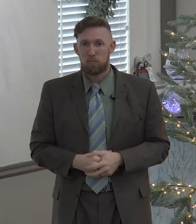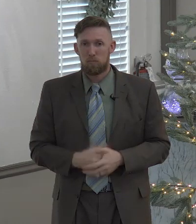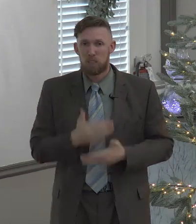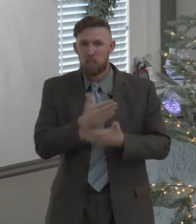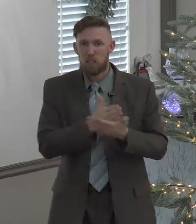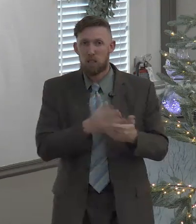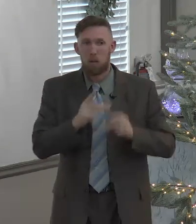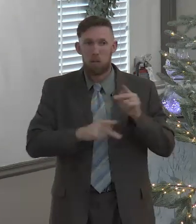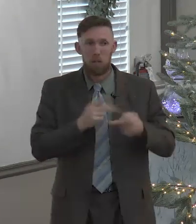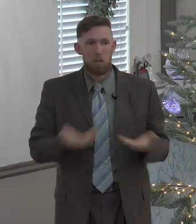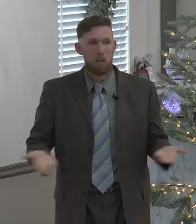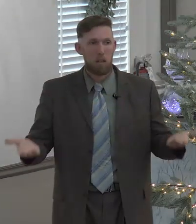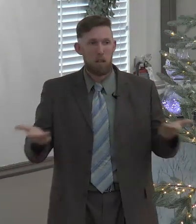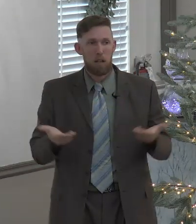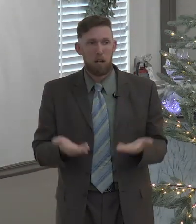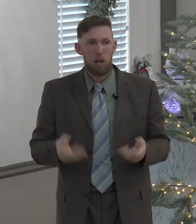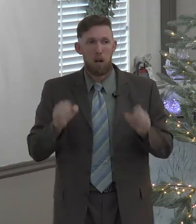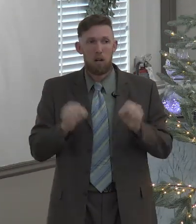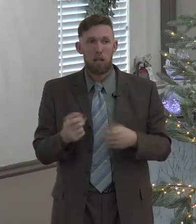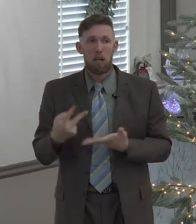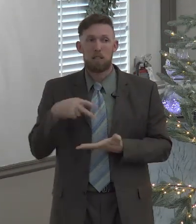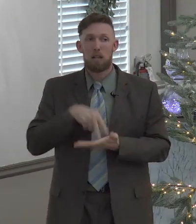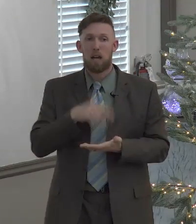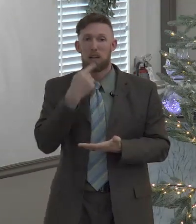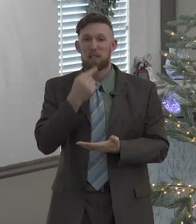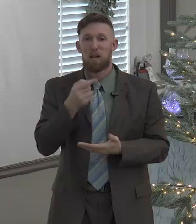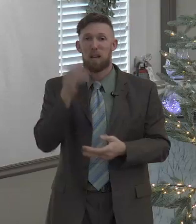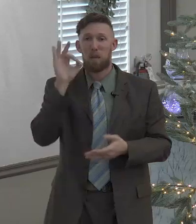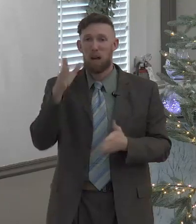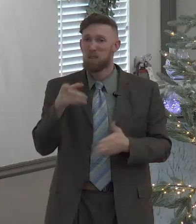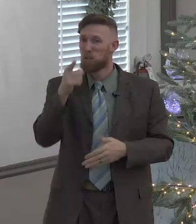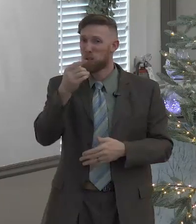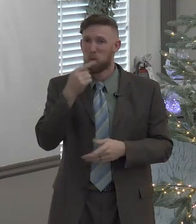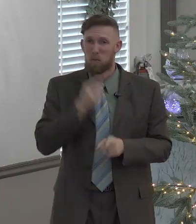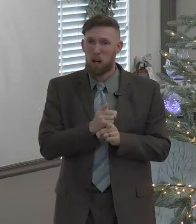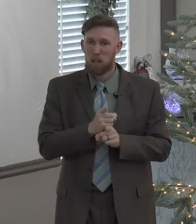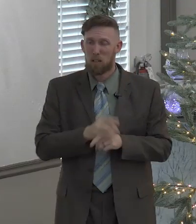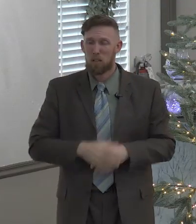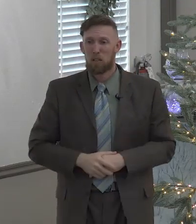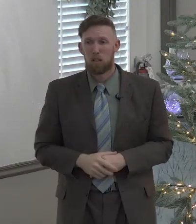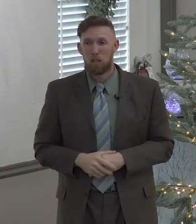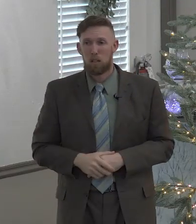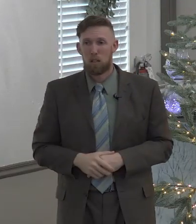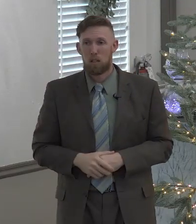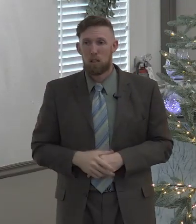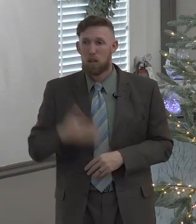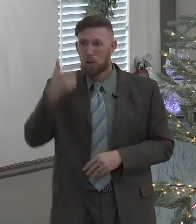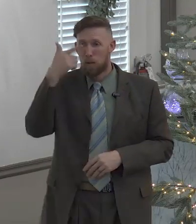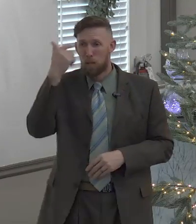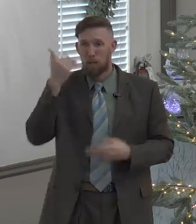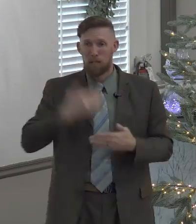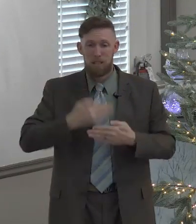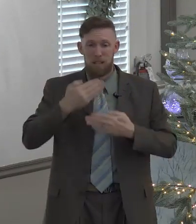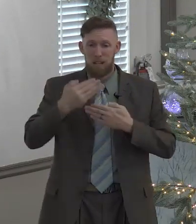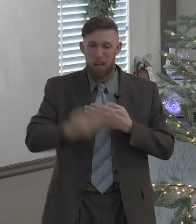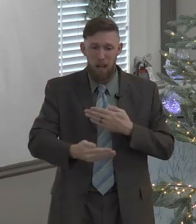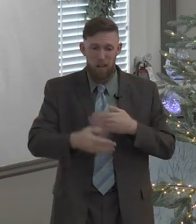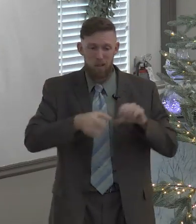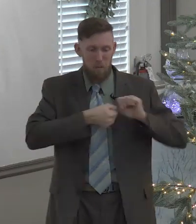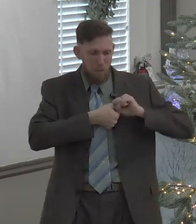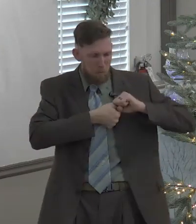And you know what? There's some people in this room that could rise up and say, you know what, Pastor, you were absolutely right.